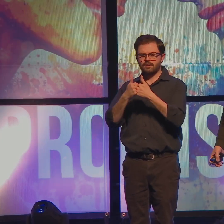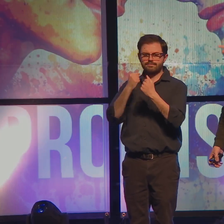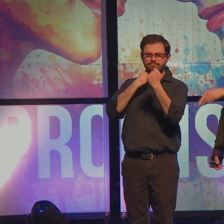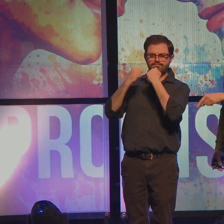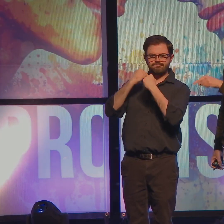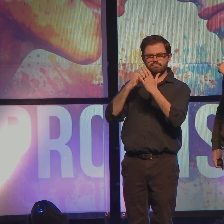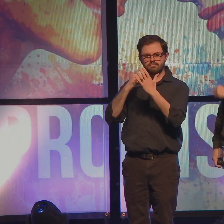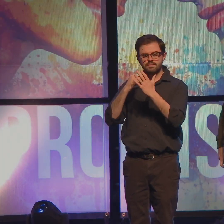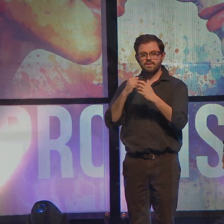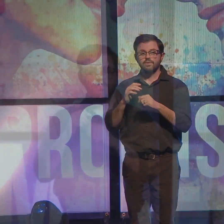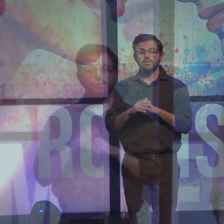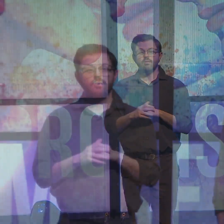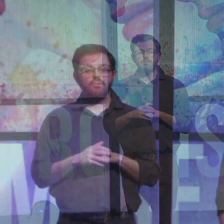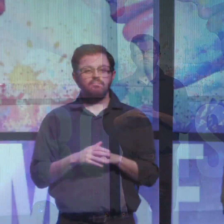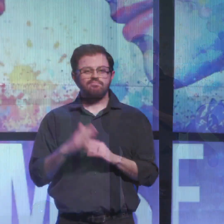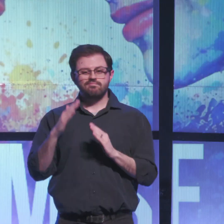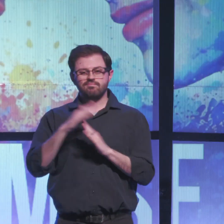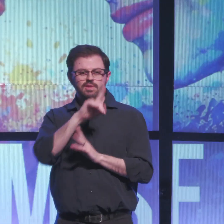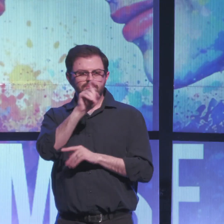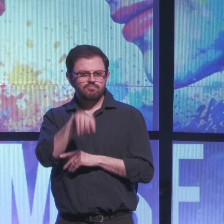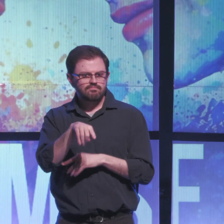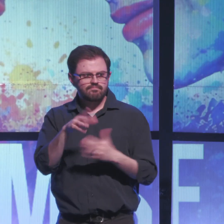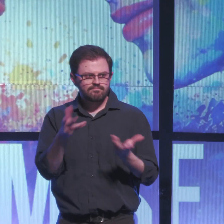what kind of day I'm going to have?